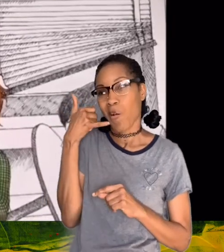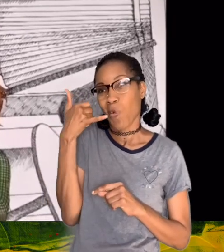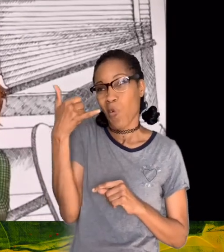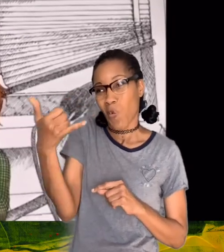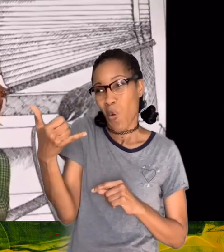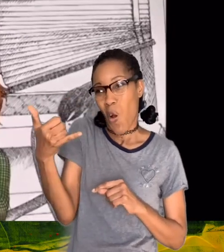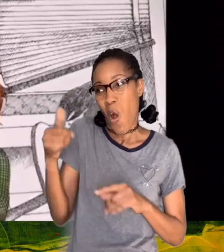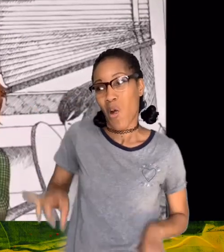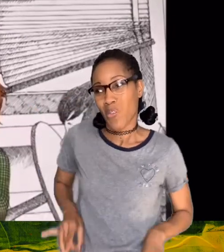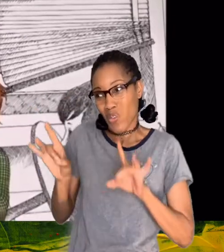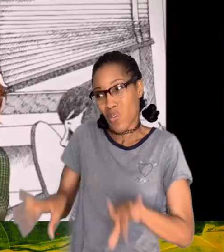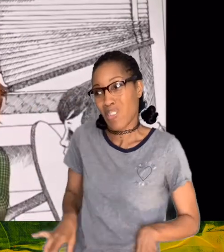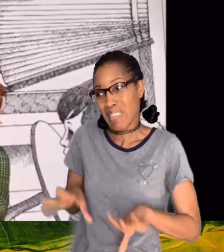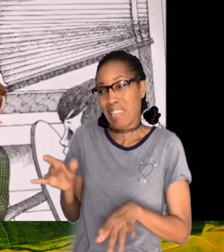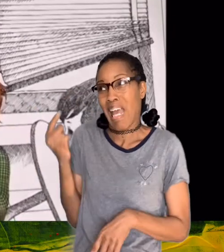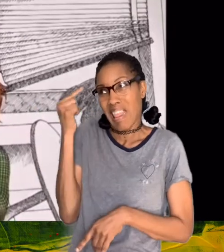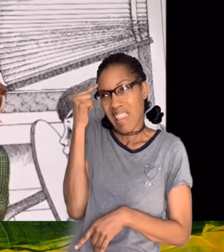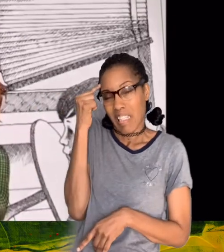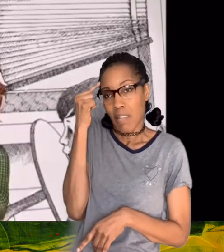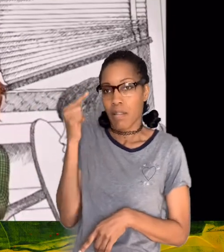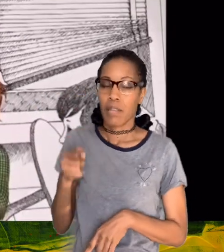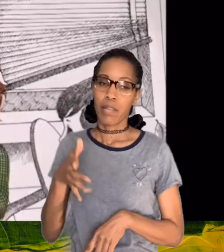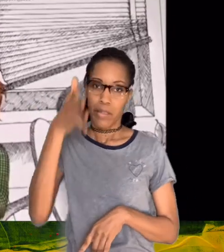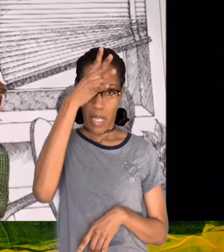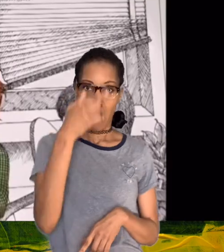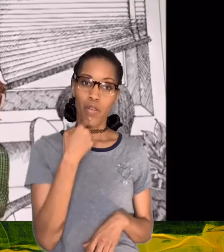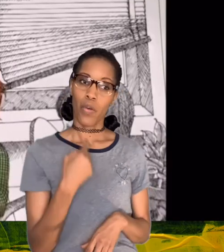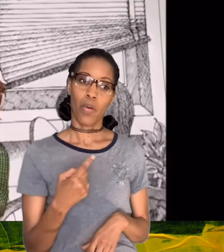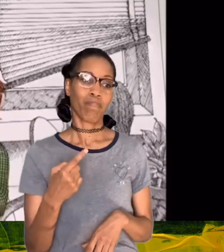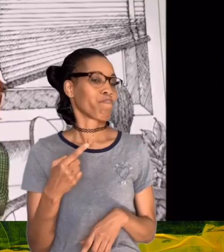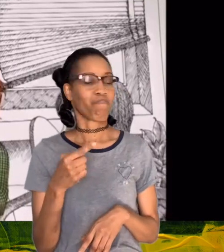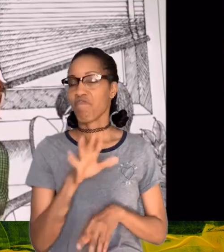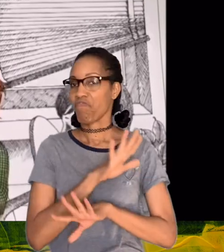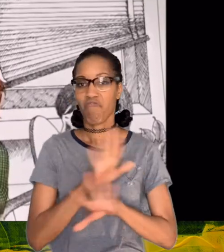also said to watch out for the books on his desk, and